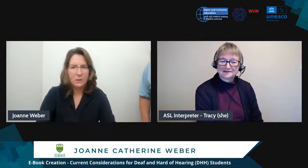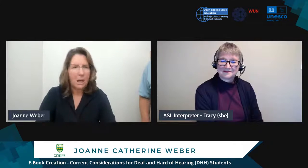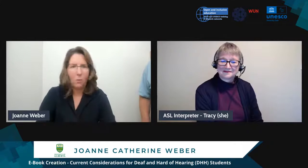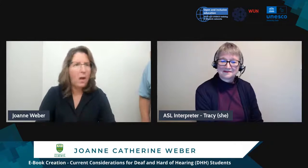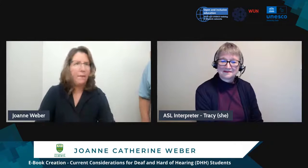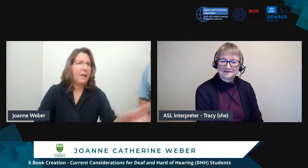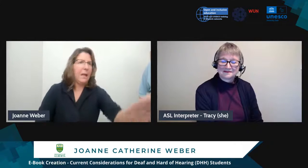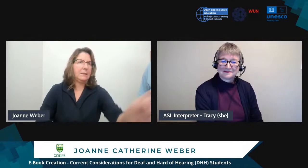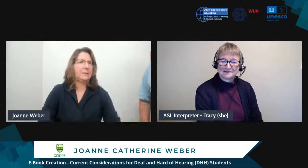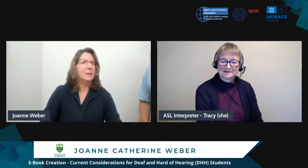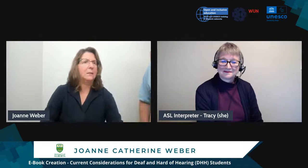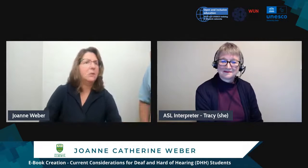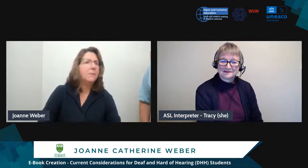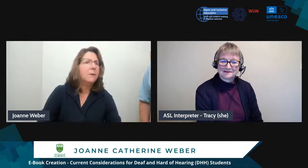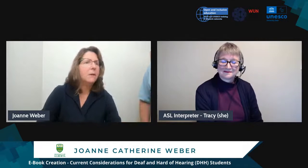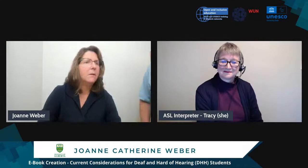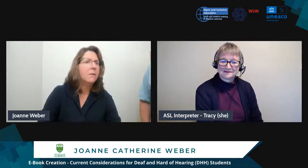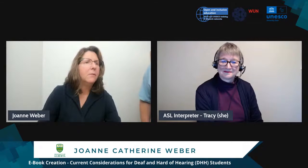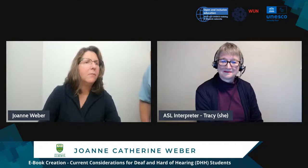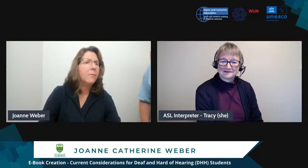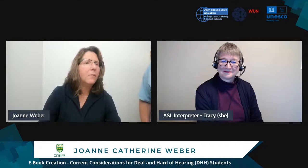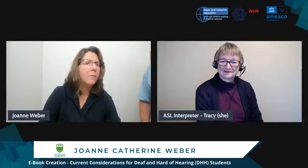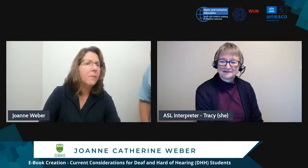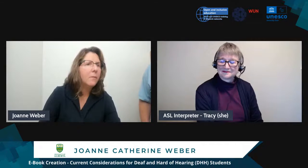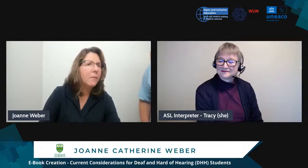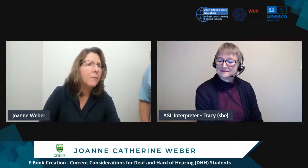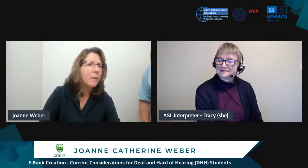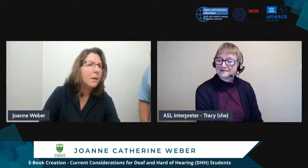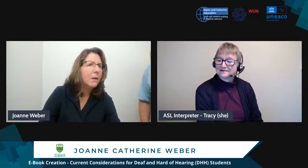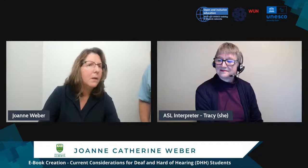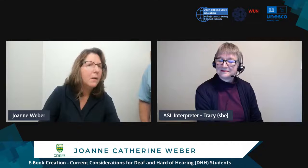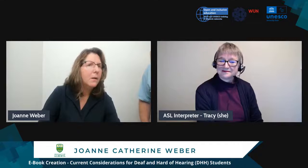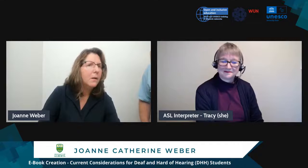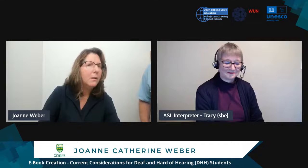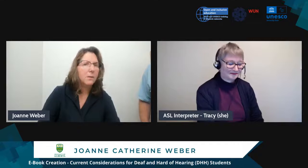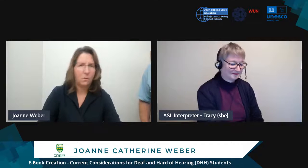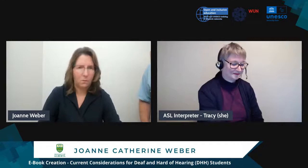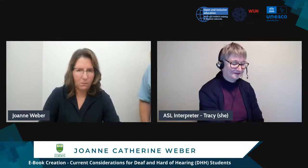I don't understand why they can't see it. Just a minute.